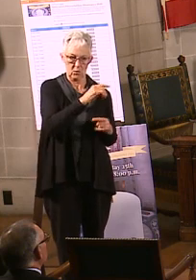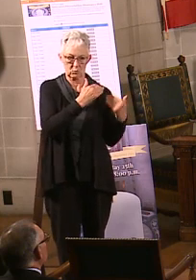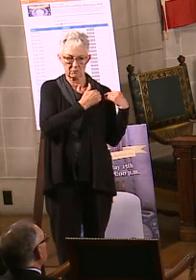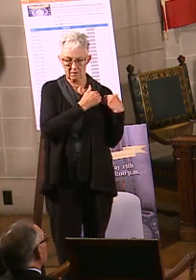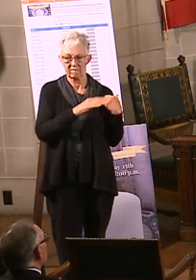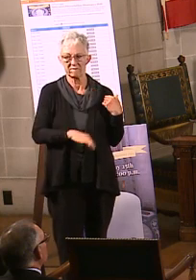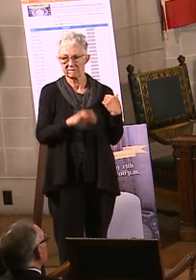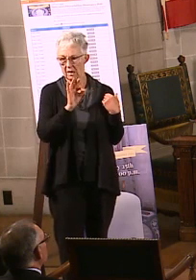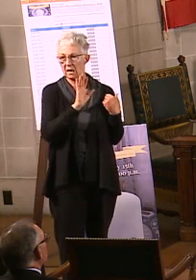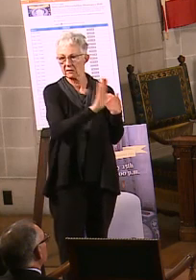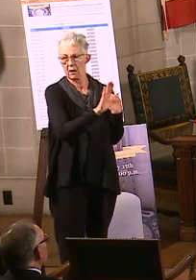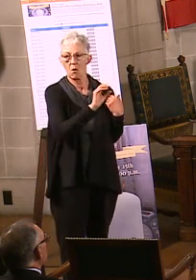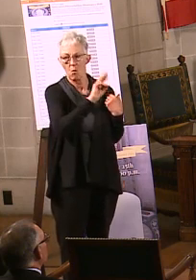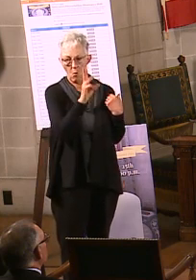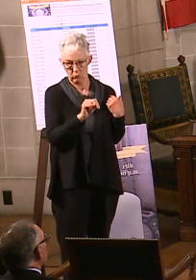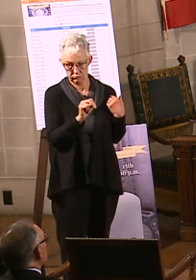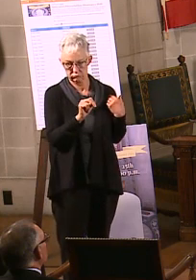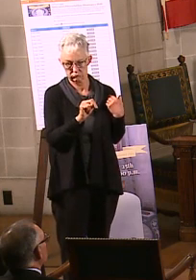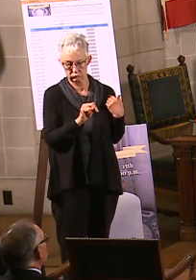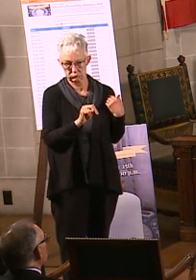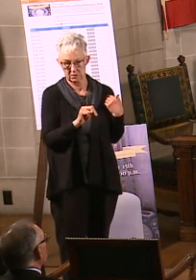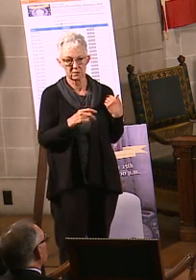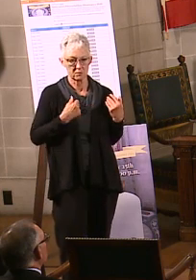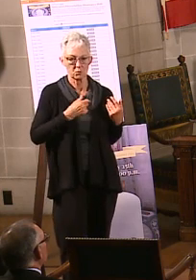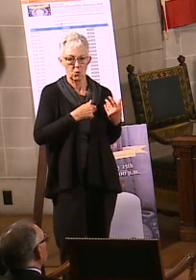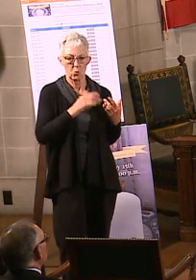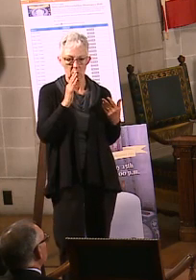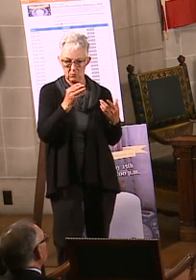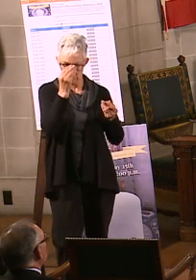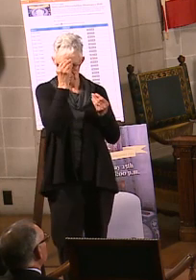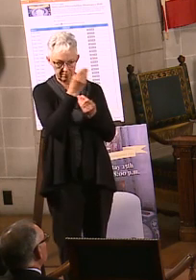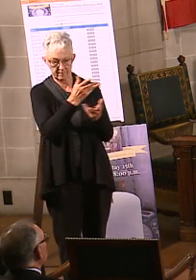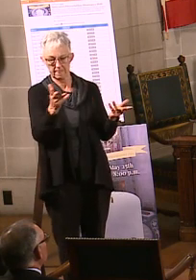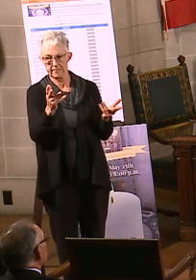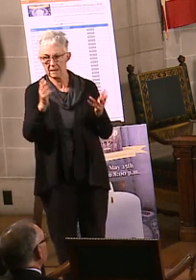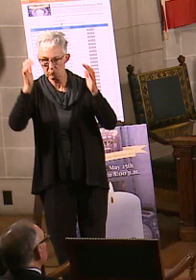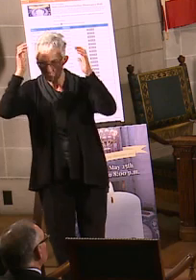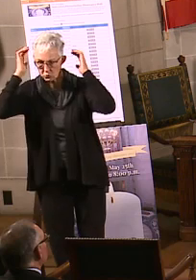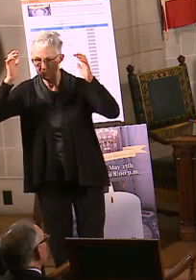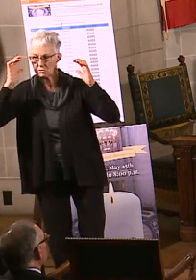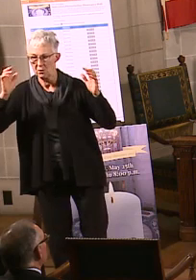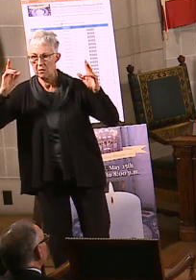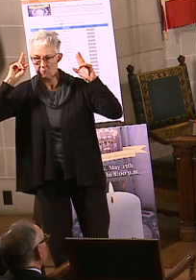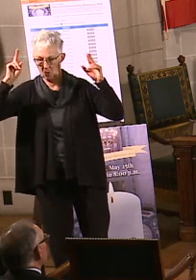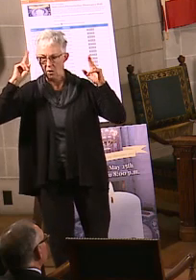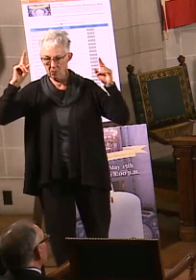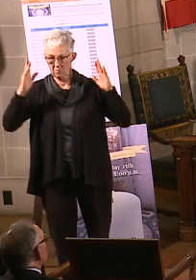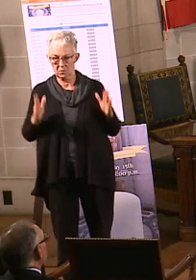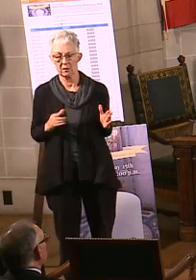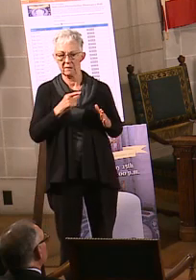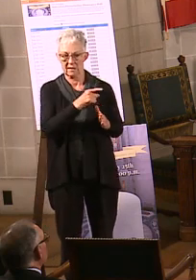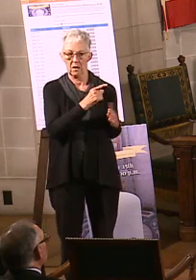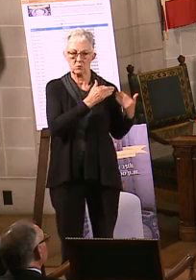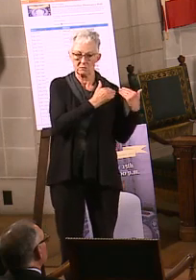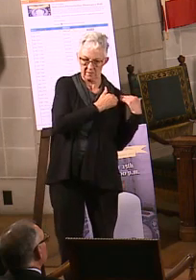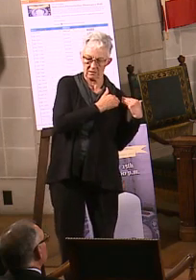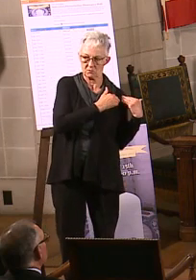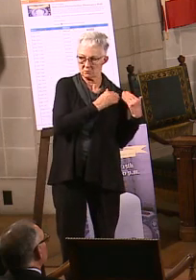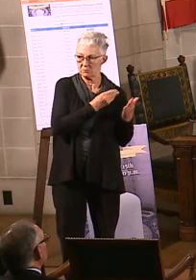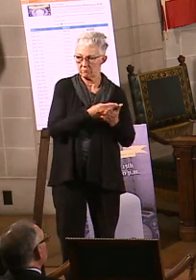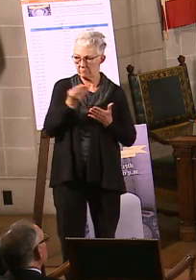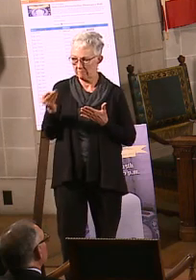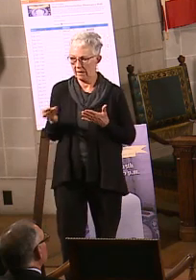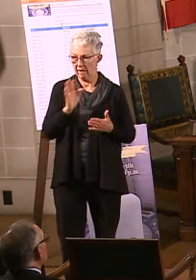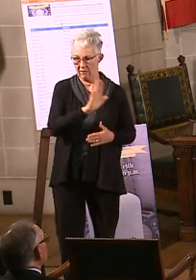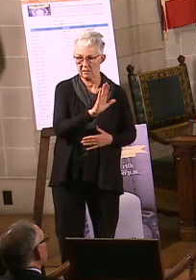put out guidance to salons and so forth, they're going to be responsible for getting their own PPE. The state is not going to be providing that. So